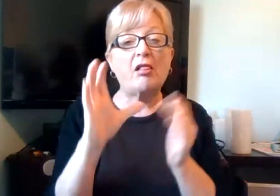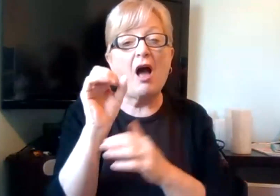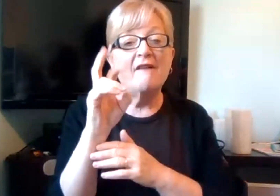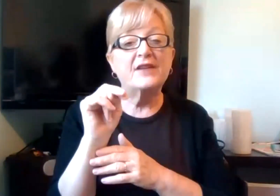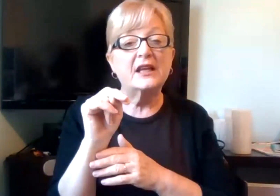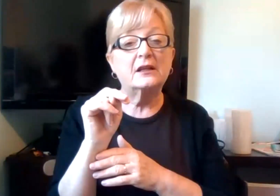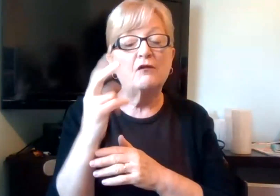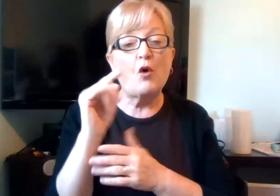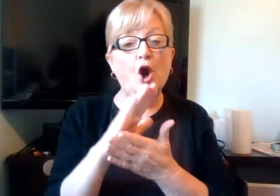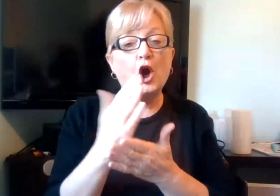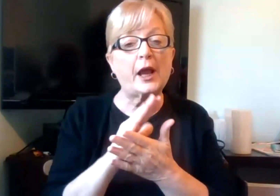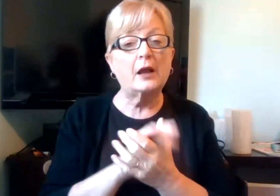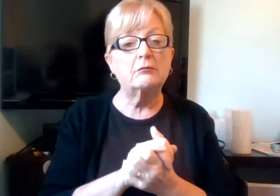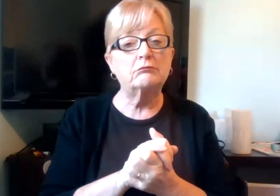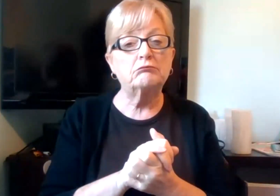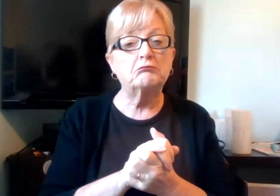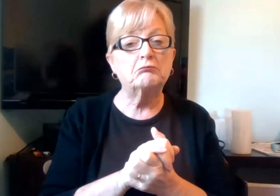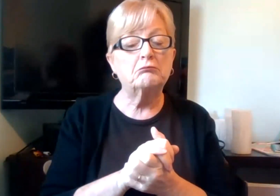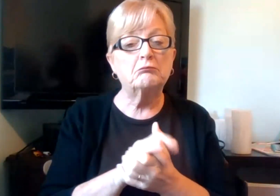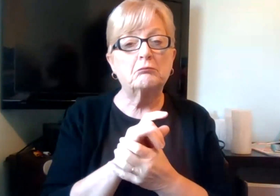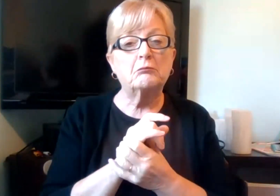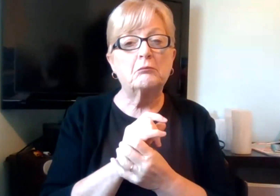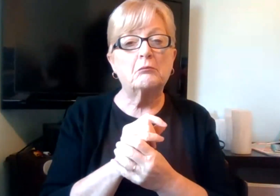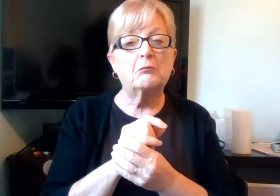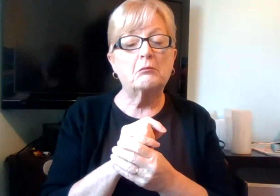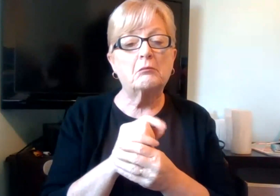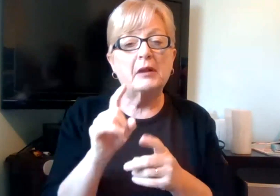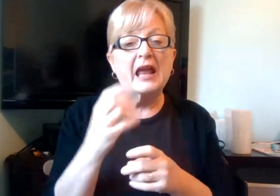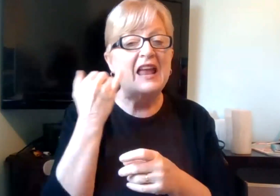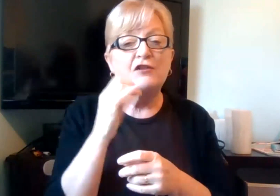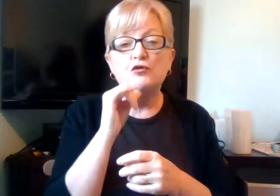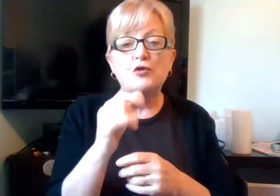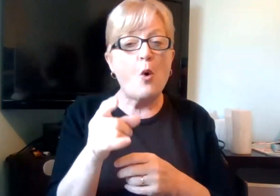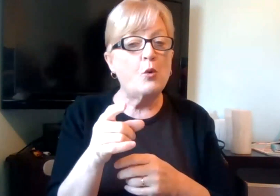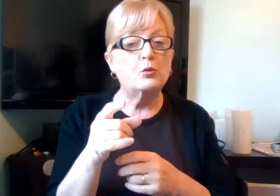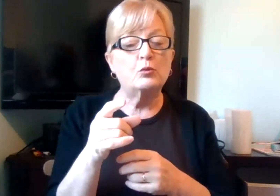for cooking, or even if you don't, what is it that you like to bake?